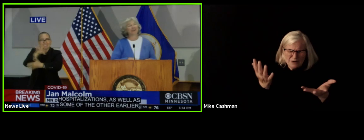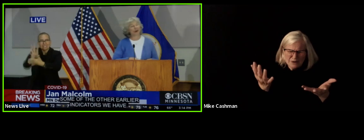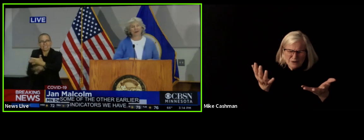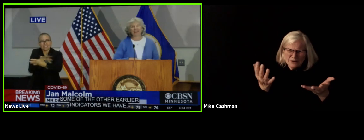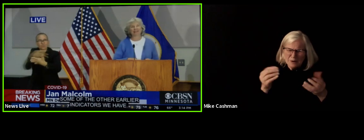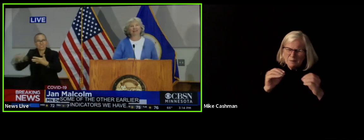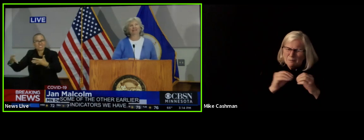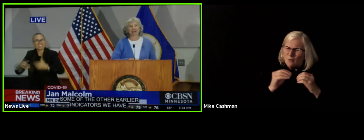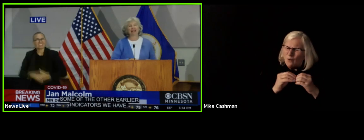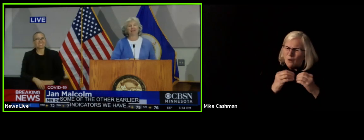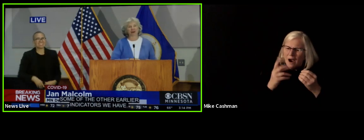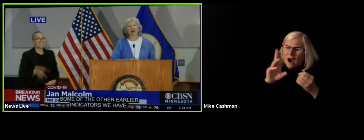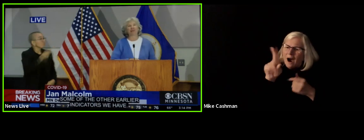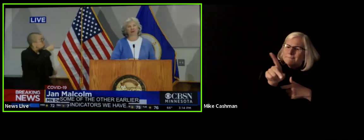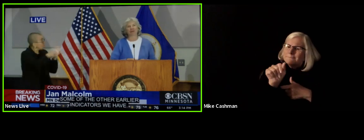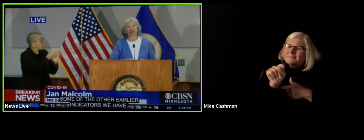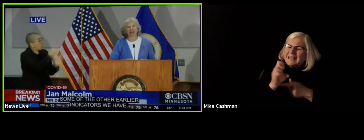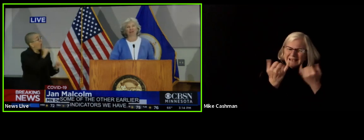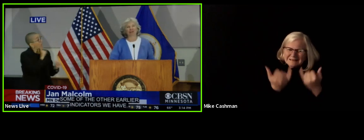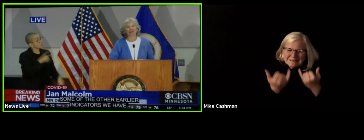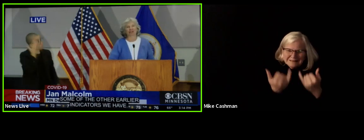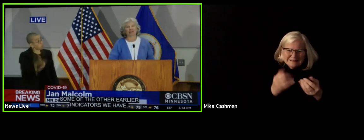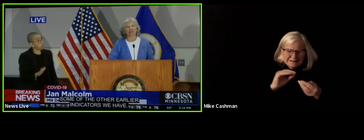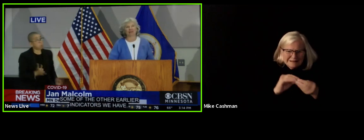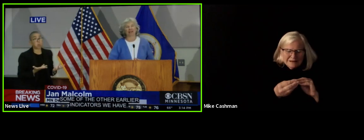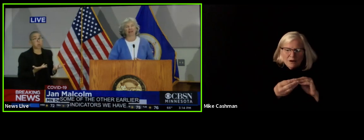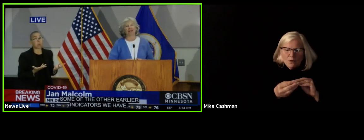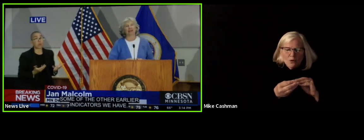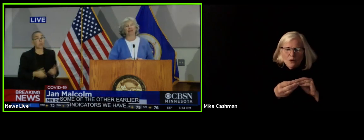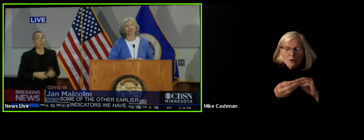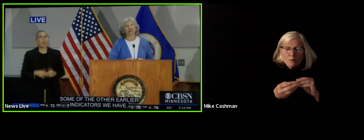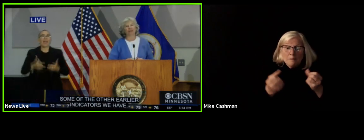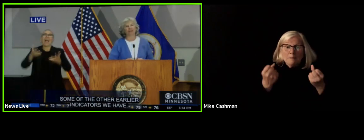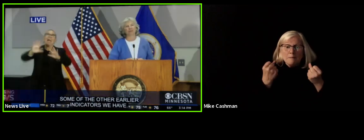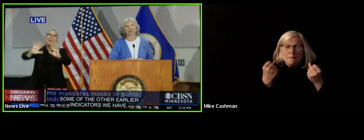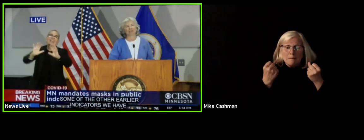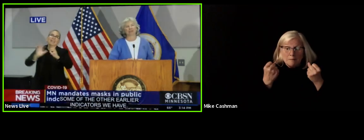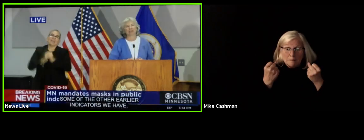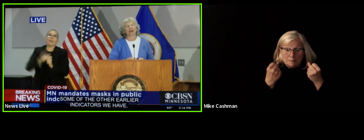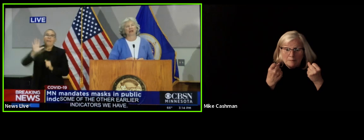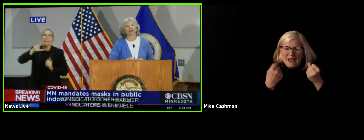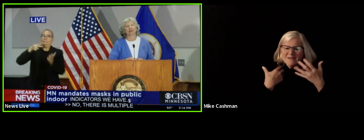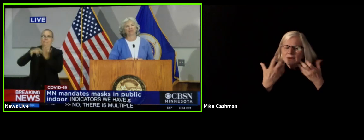have. No, there are multiple factors that will need to be